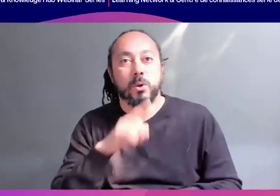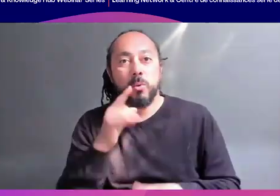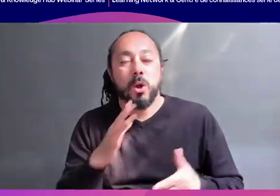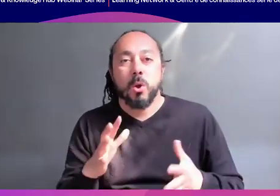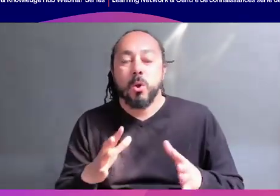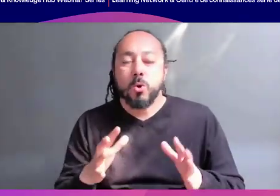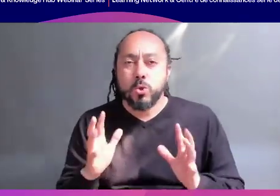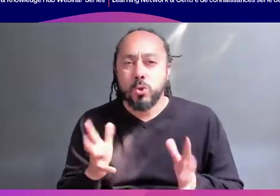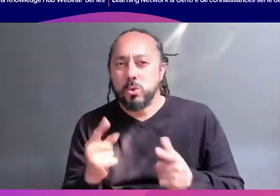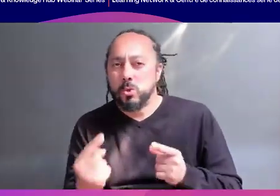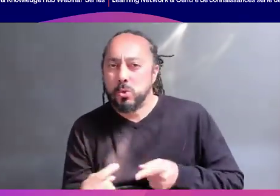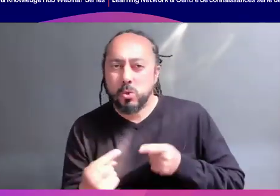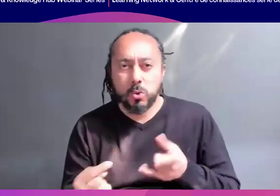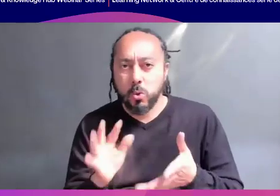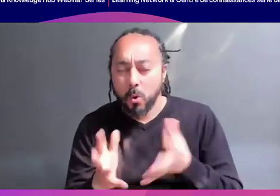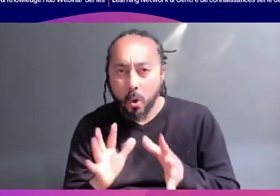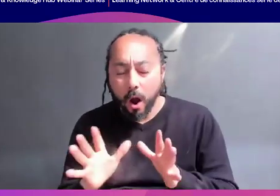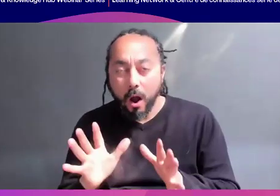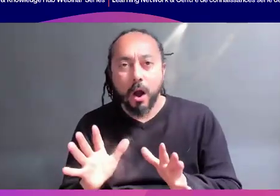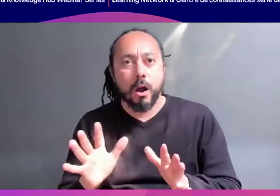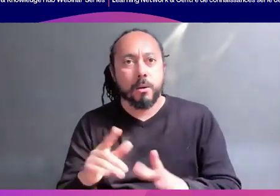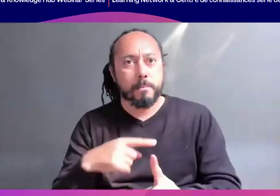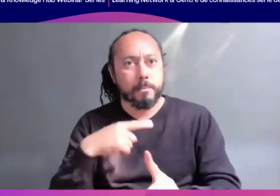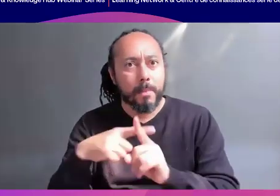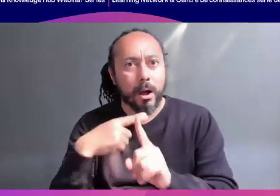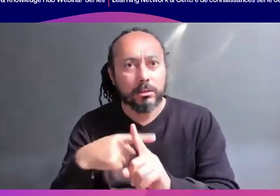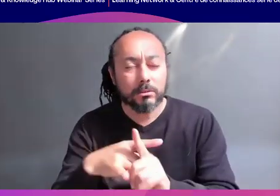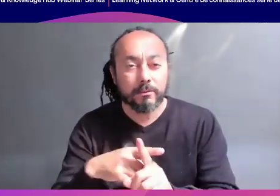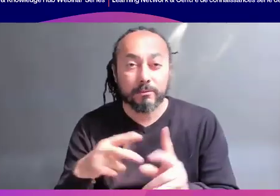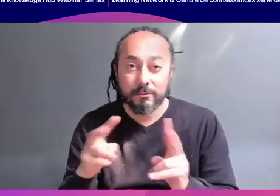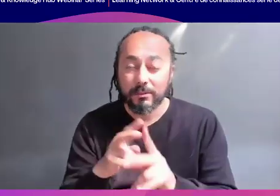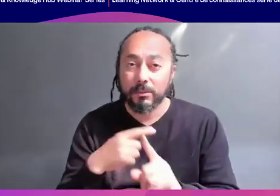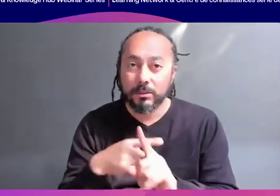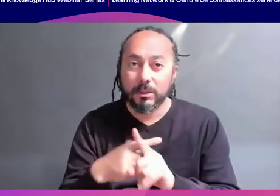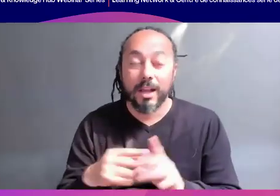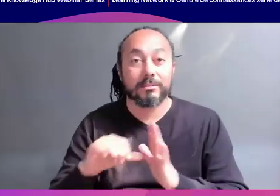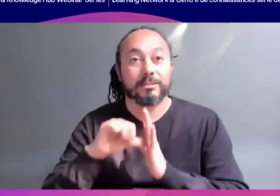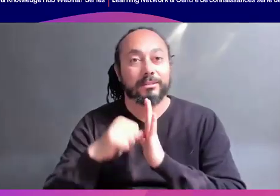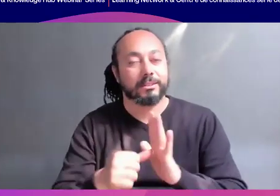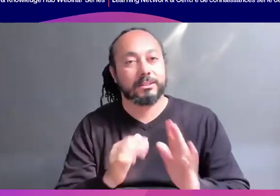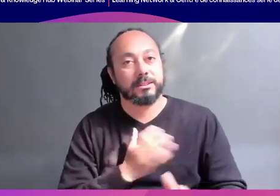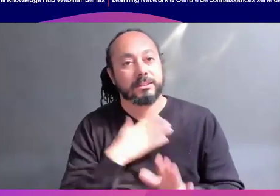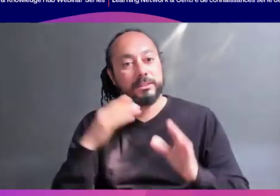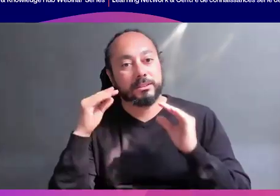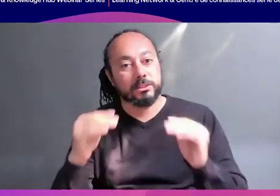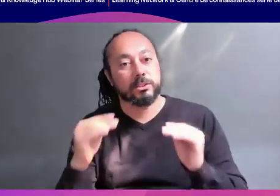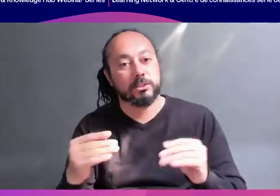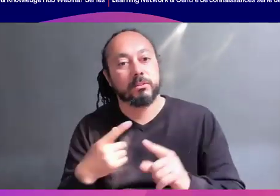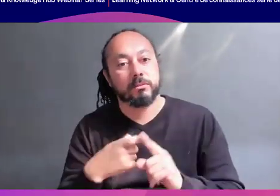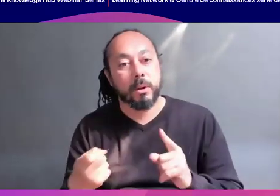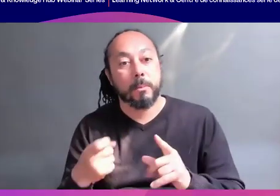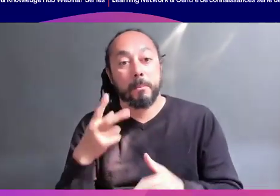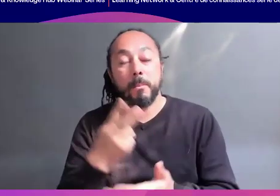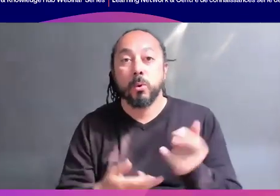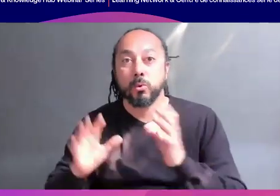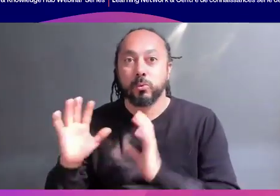with. We see this as a real positive because it reinforces the teachings that both groups,